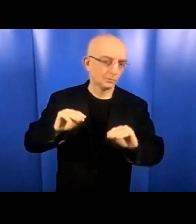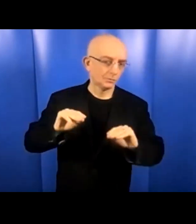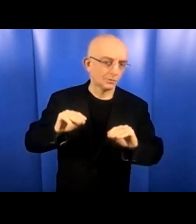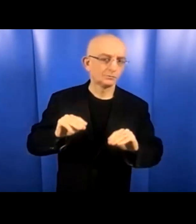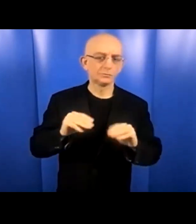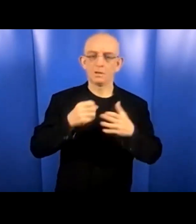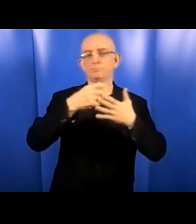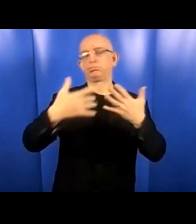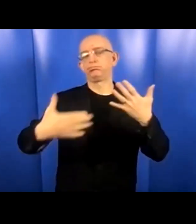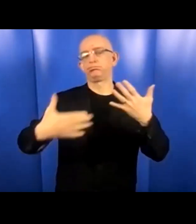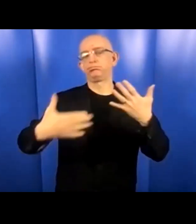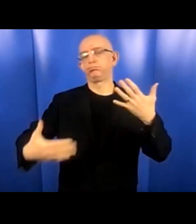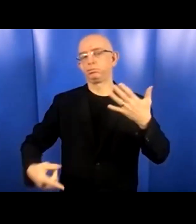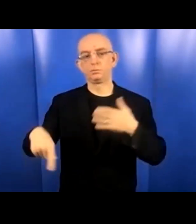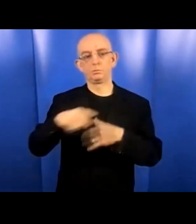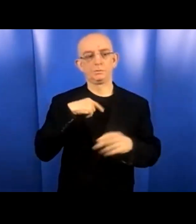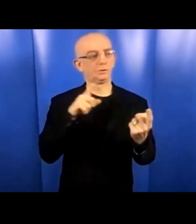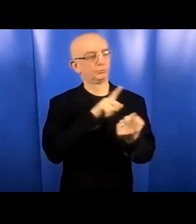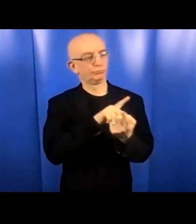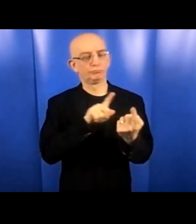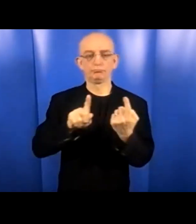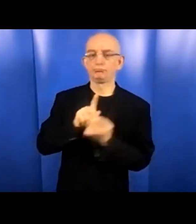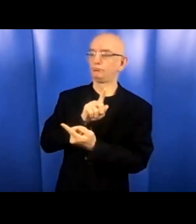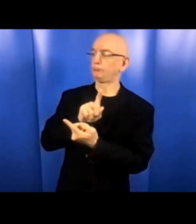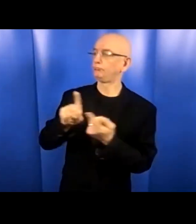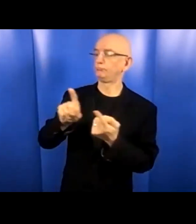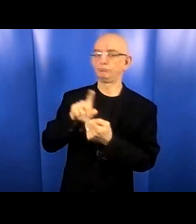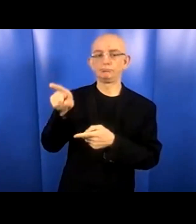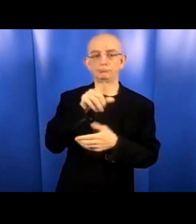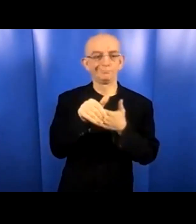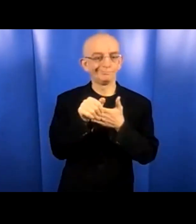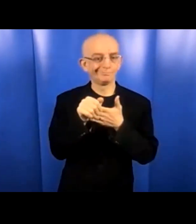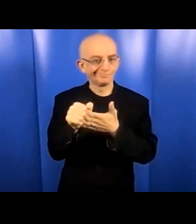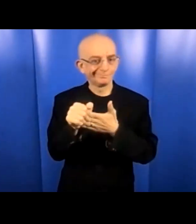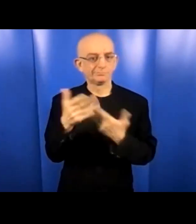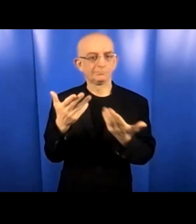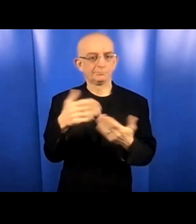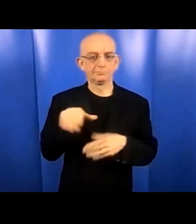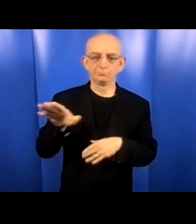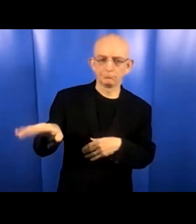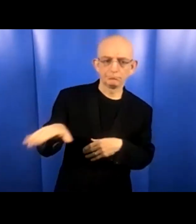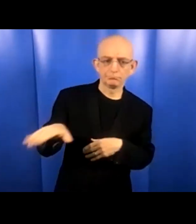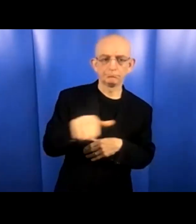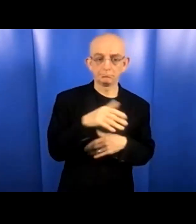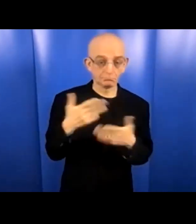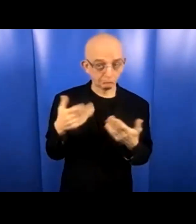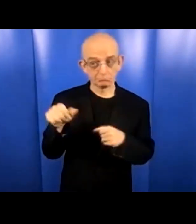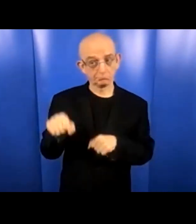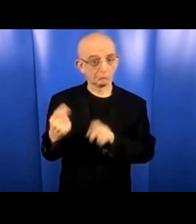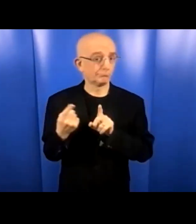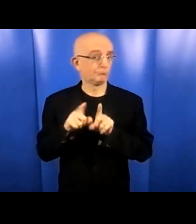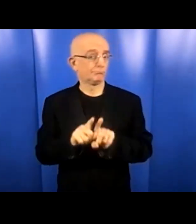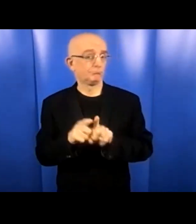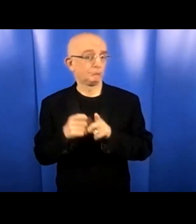again the issue of the twin track approach, the mainstreaming, for them to include in their work issue